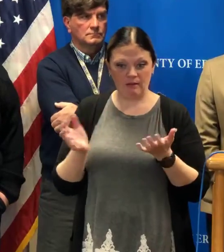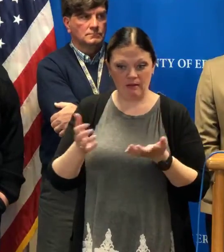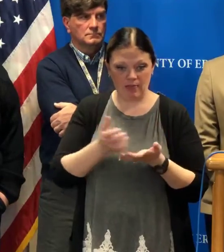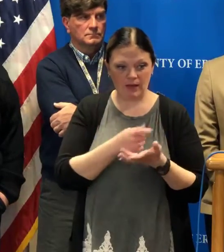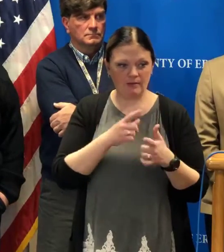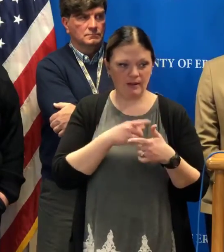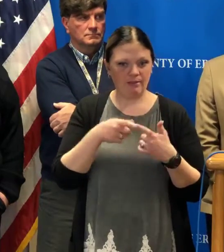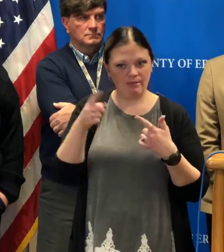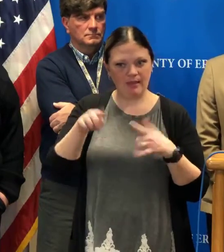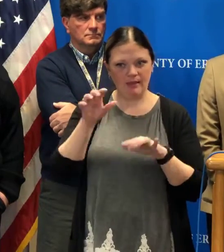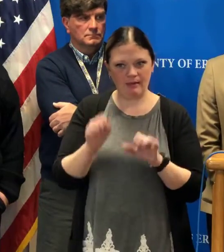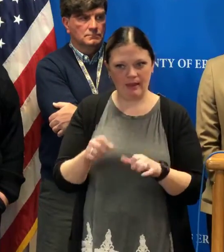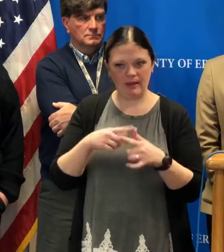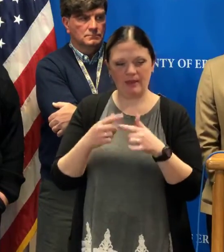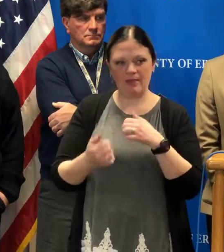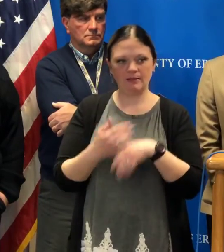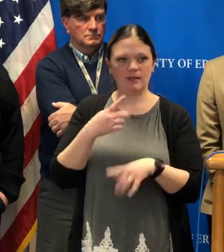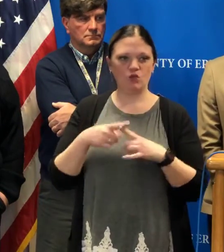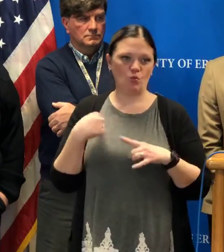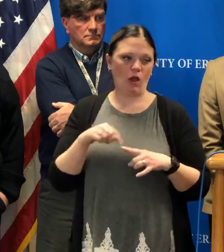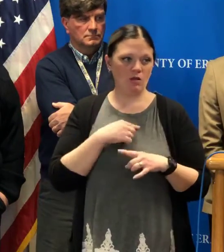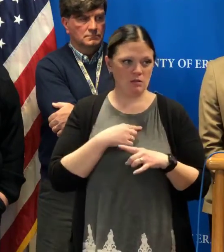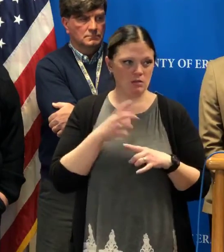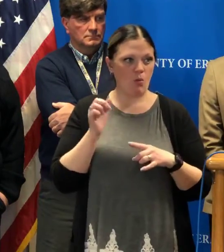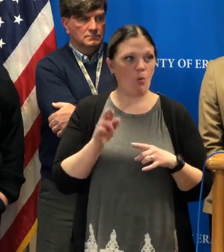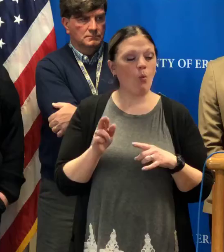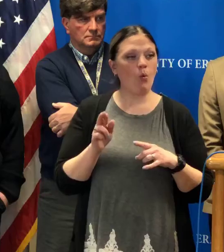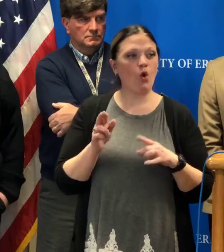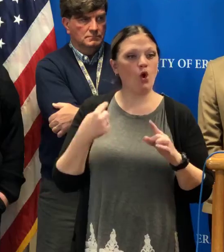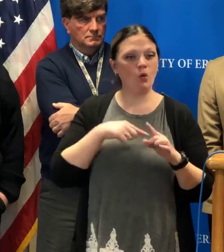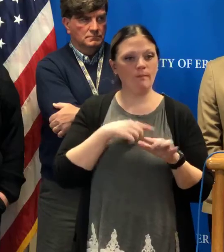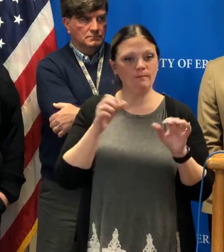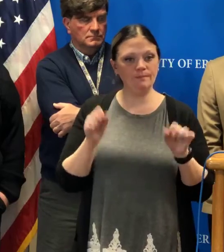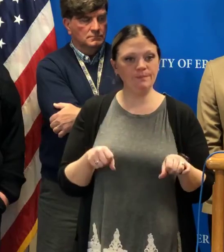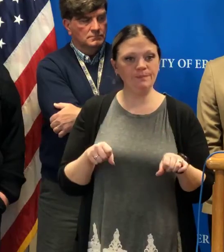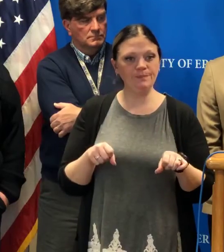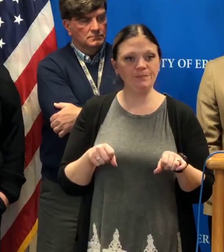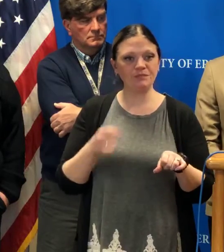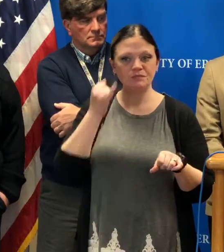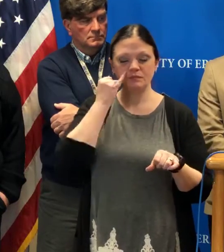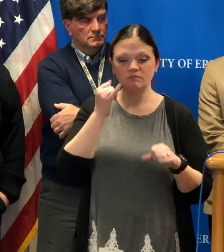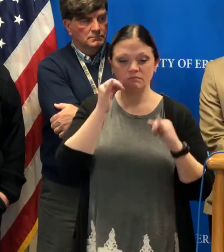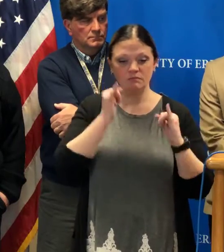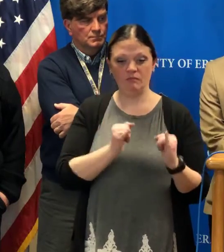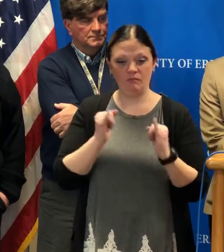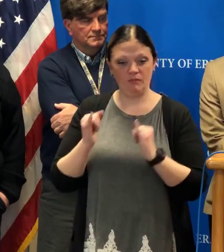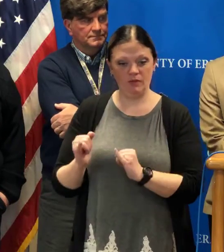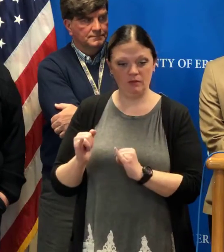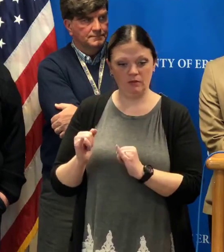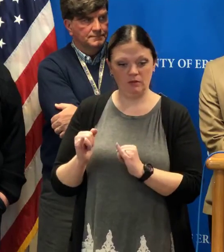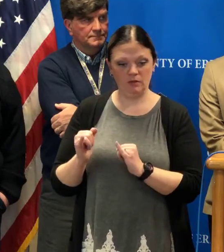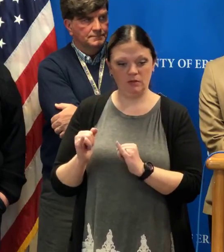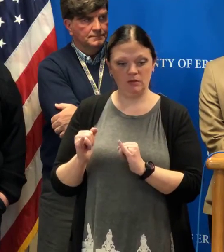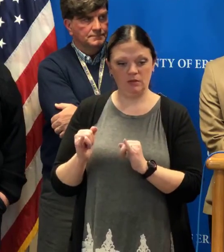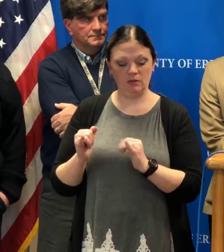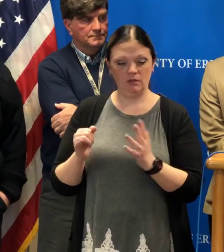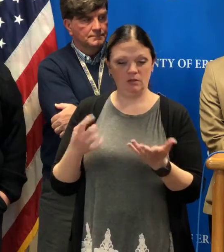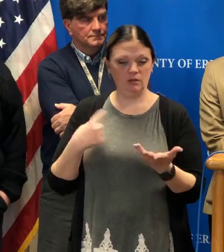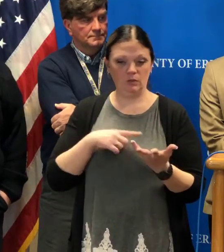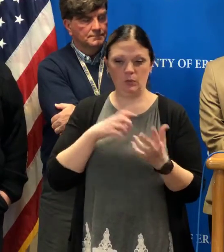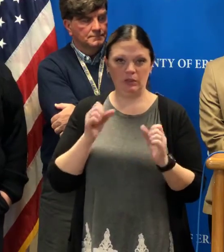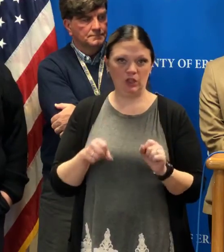they can collect them and get them to us. Or we can, if it's an individual, we could